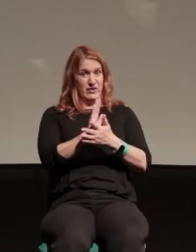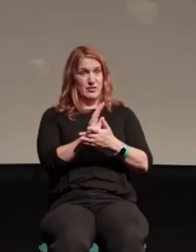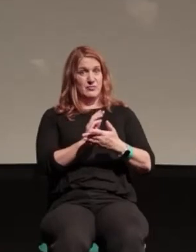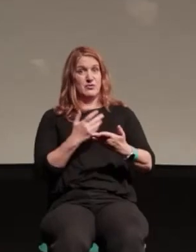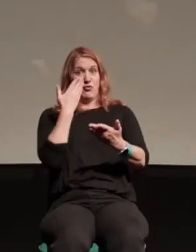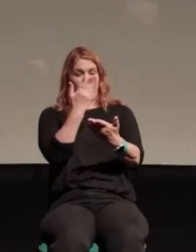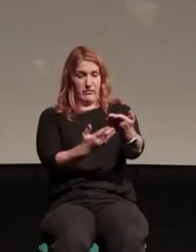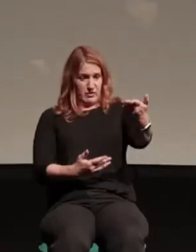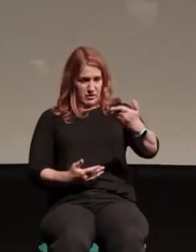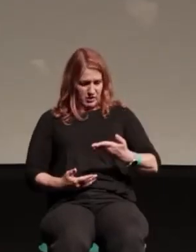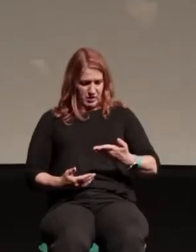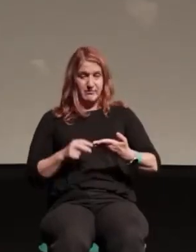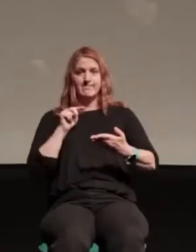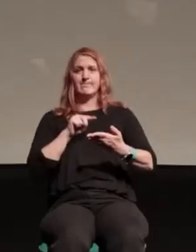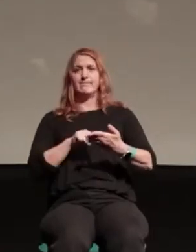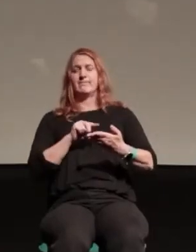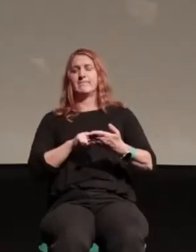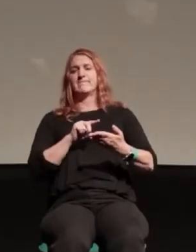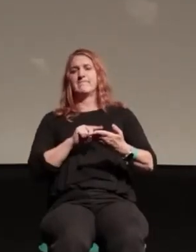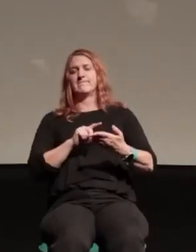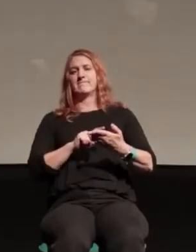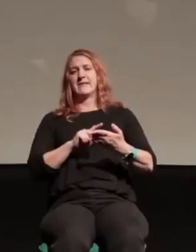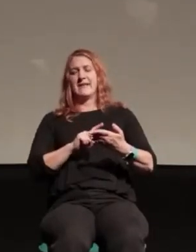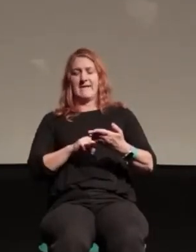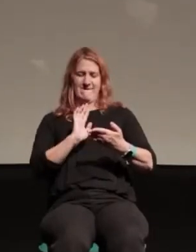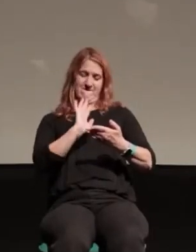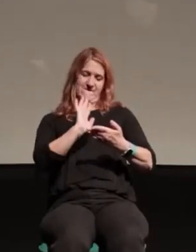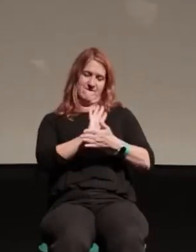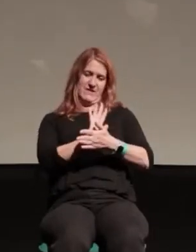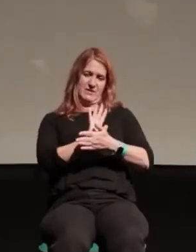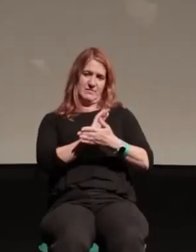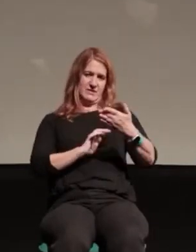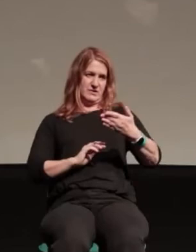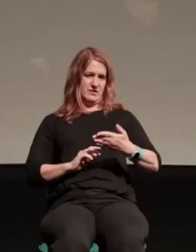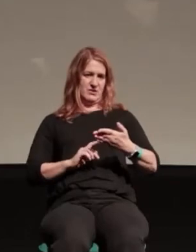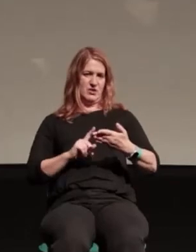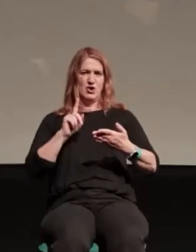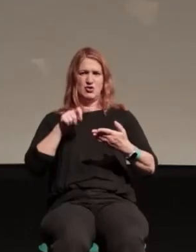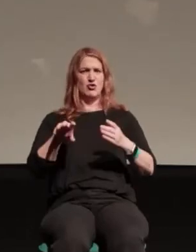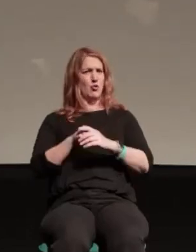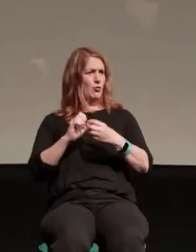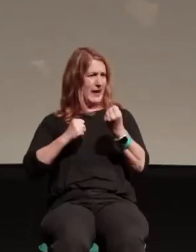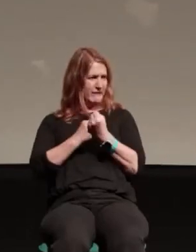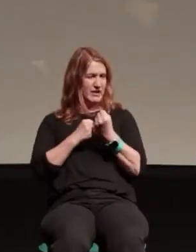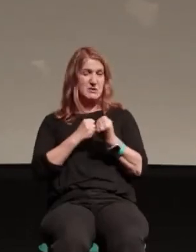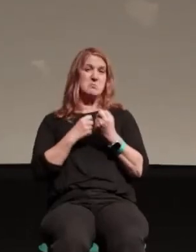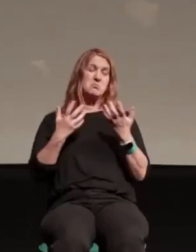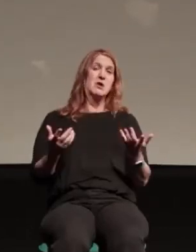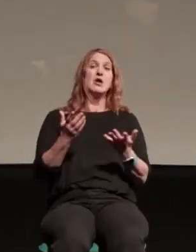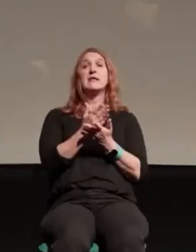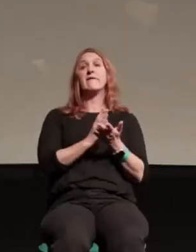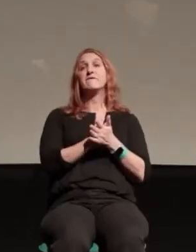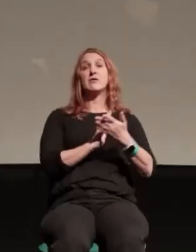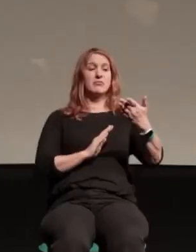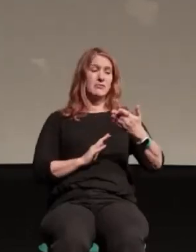and POV, they look like they are, I think they could be described as advocacy in certain respects. So there's films that sit with me